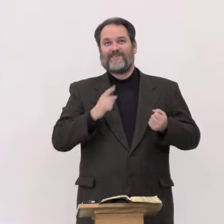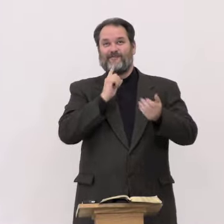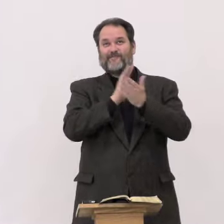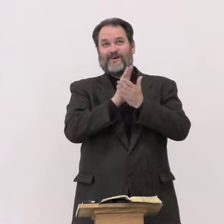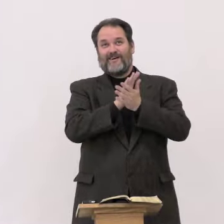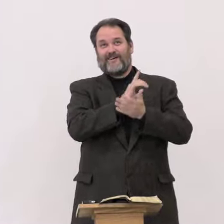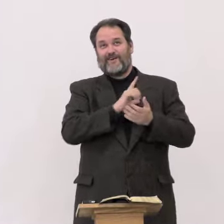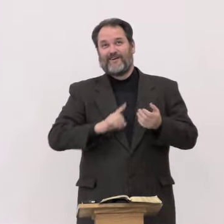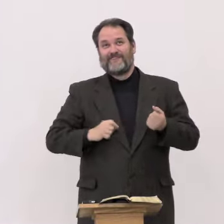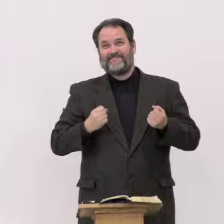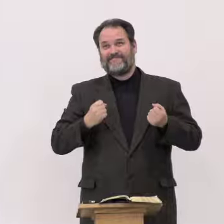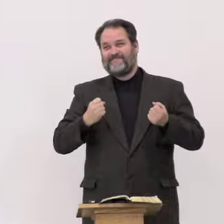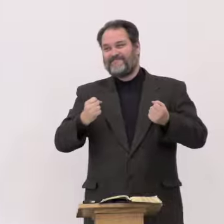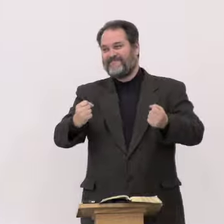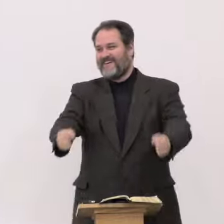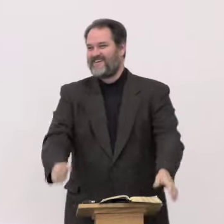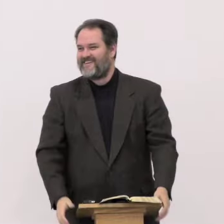me. No.